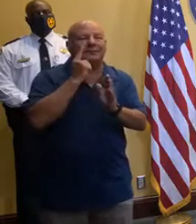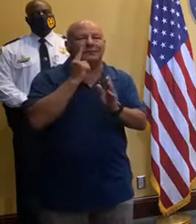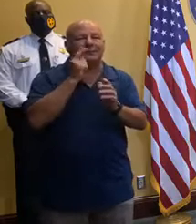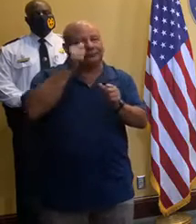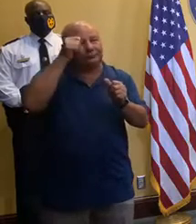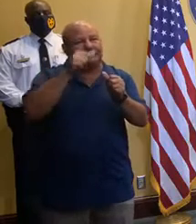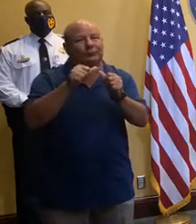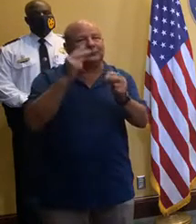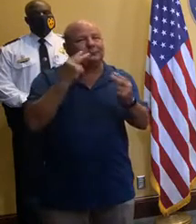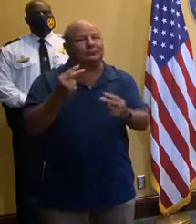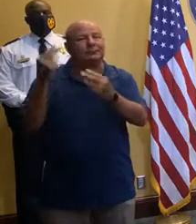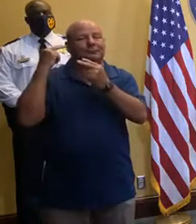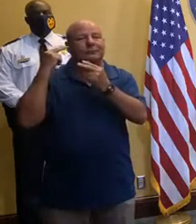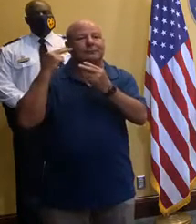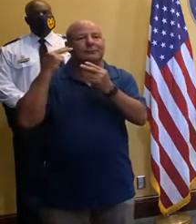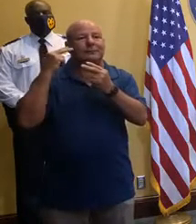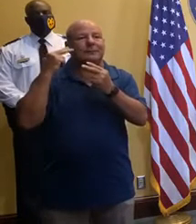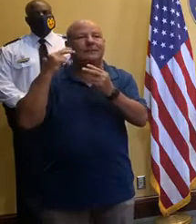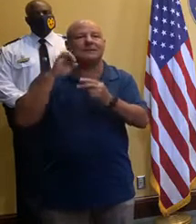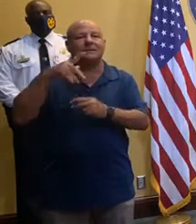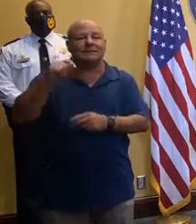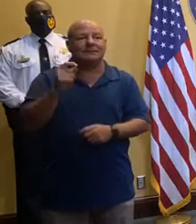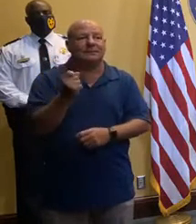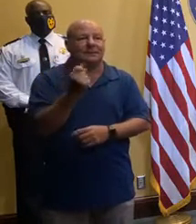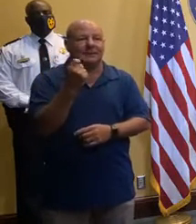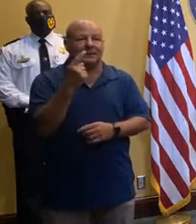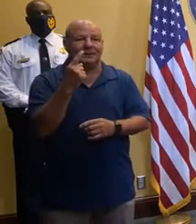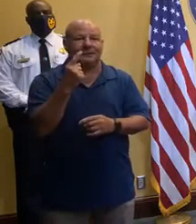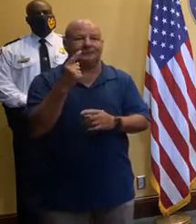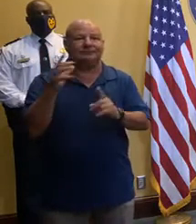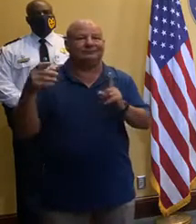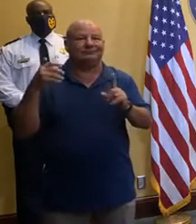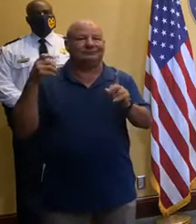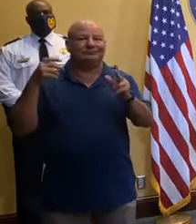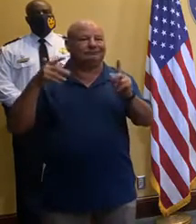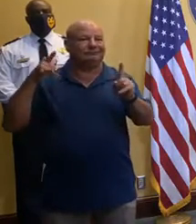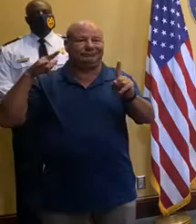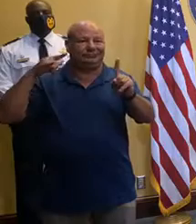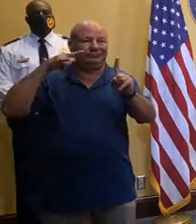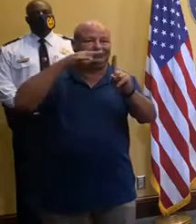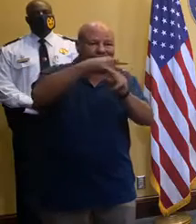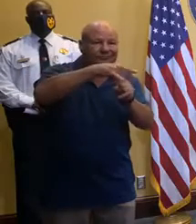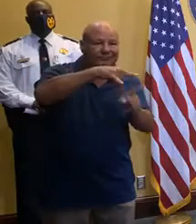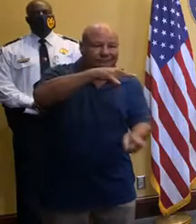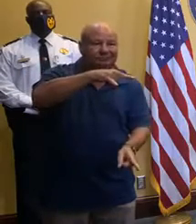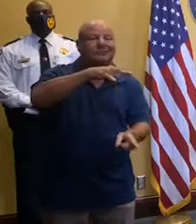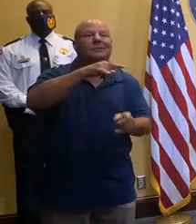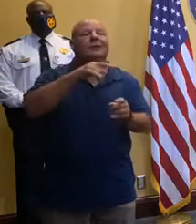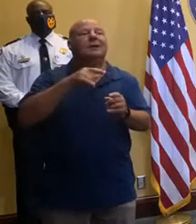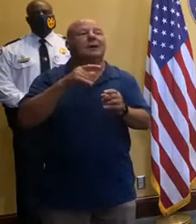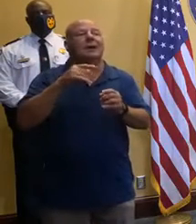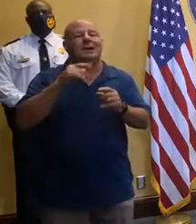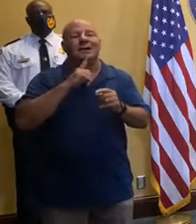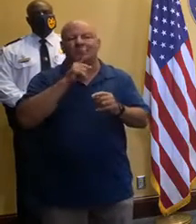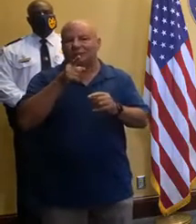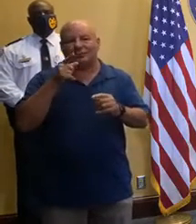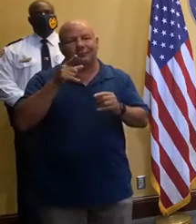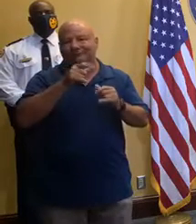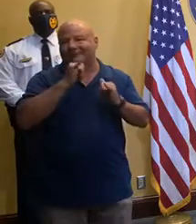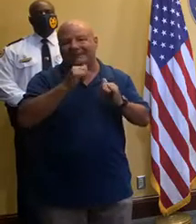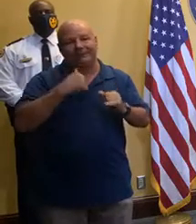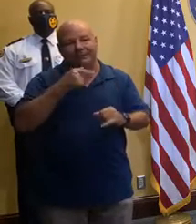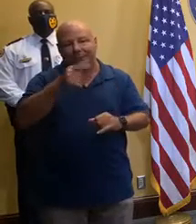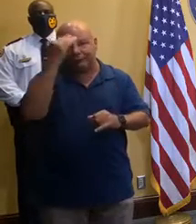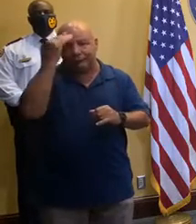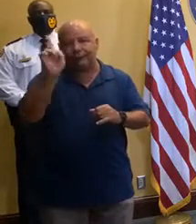11 attacks. You, like me, I'm pretty sure you know where you were at that time, and of course me getting ready